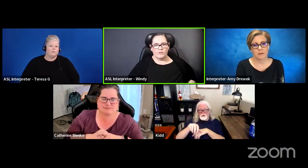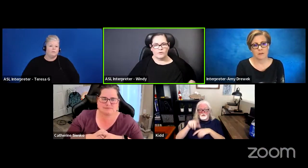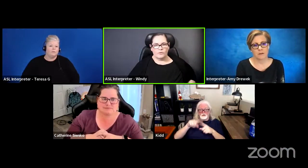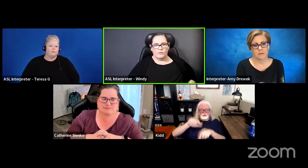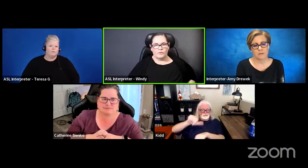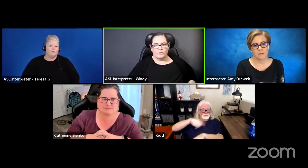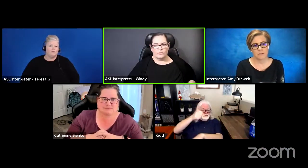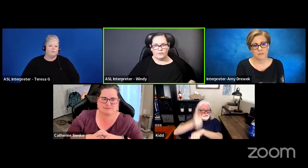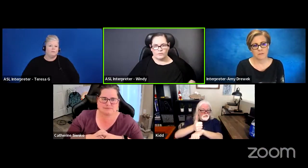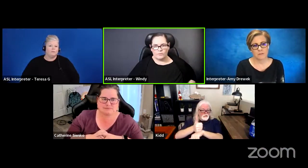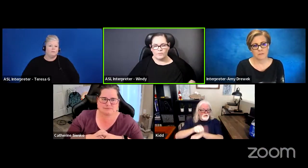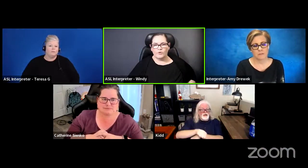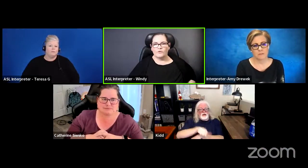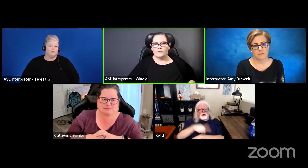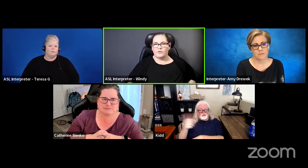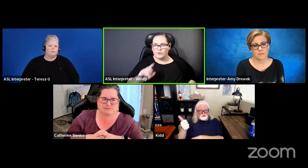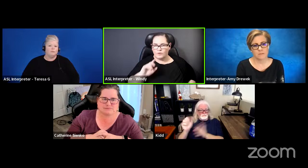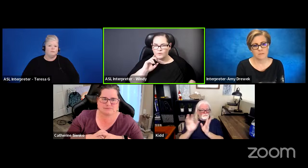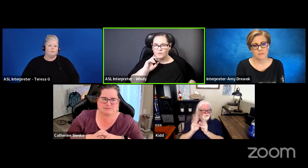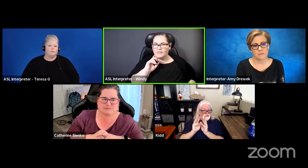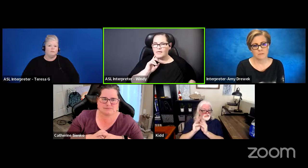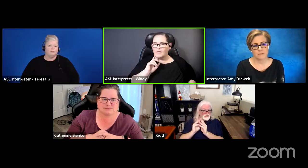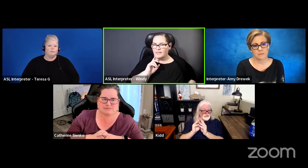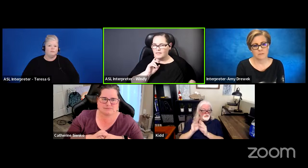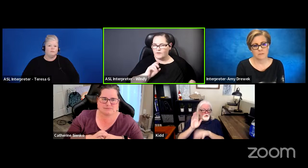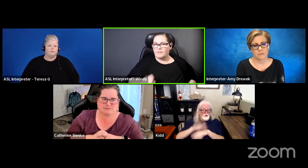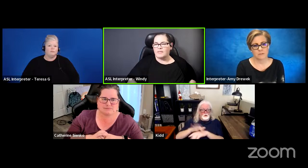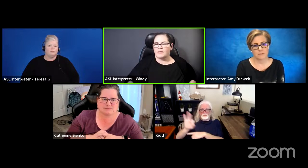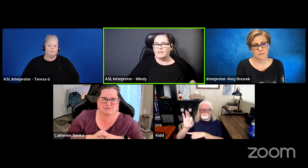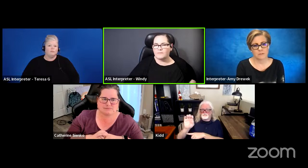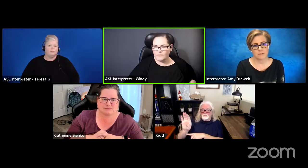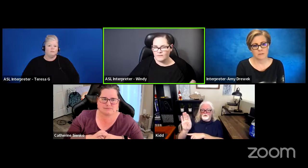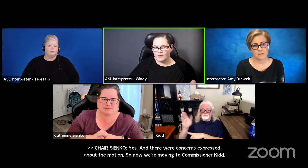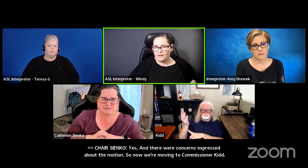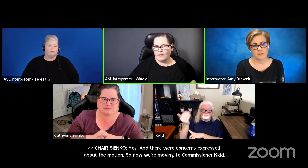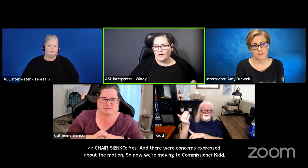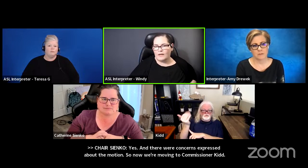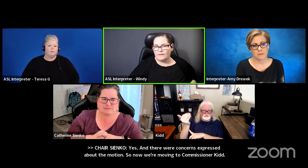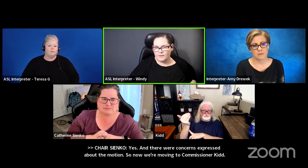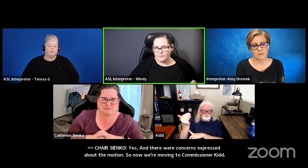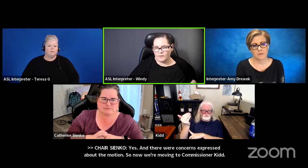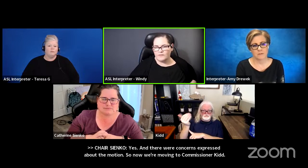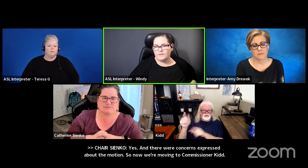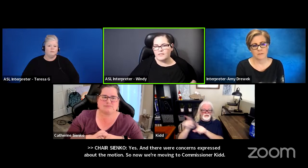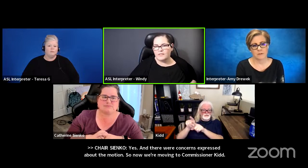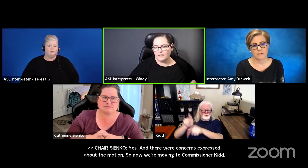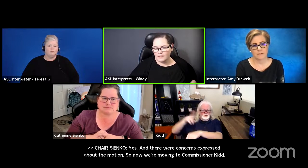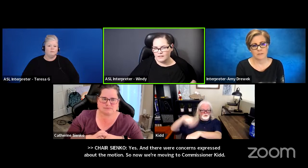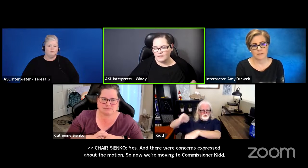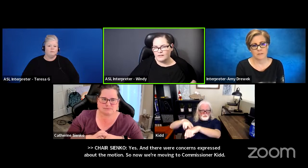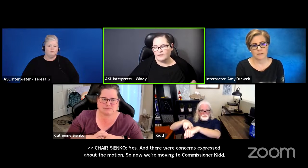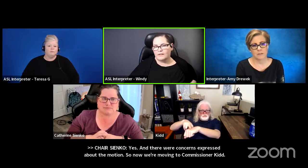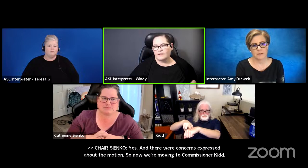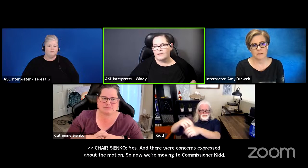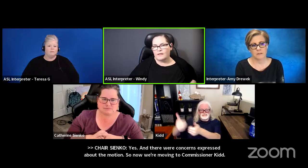I also move to set another meeting on February